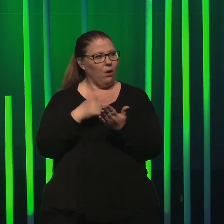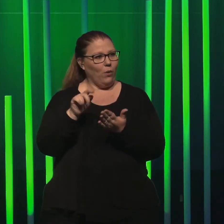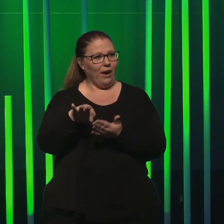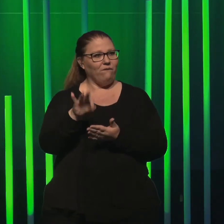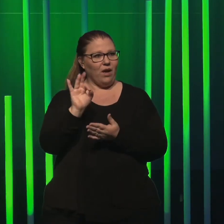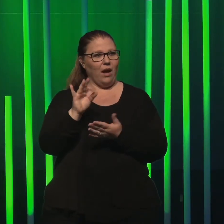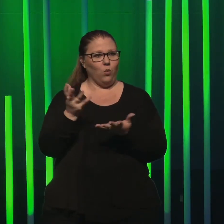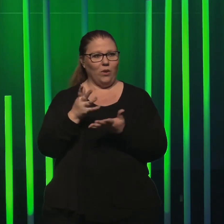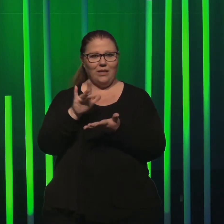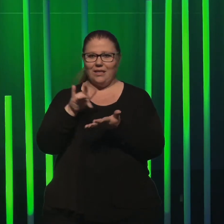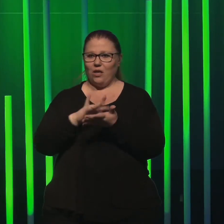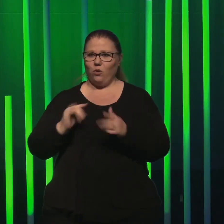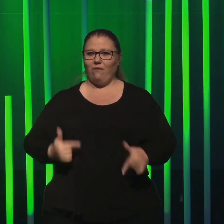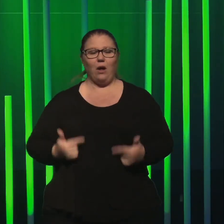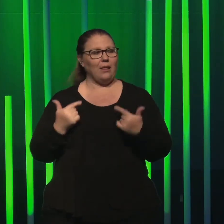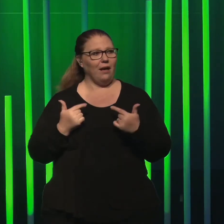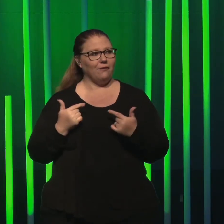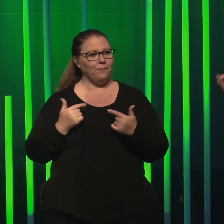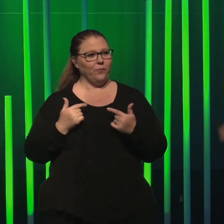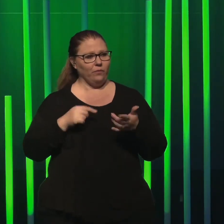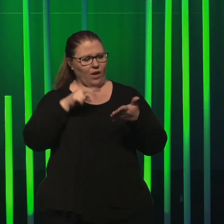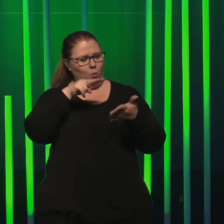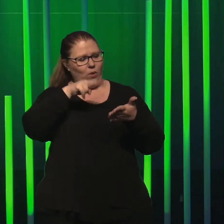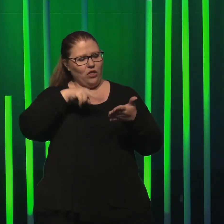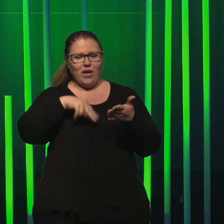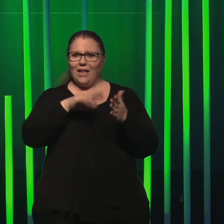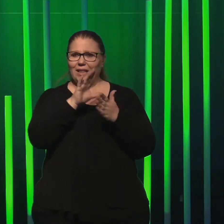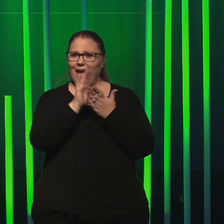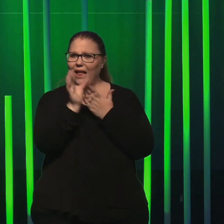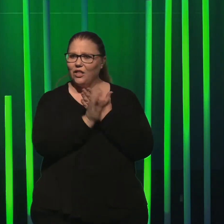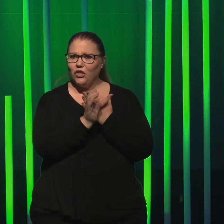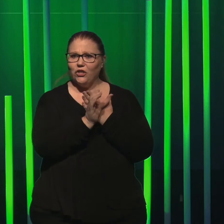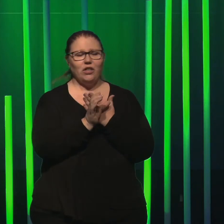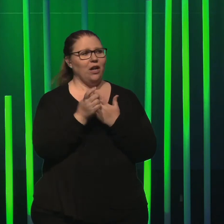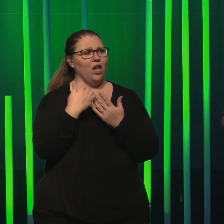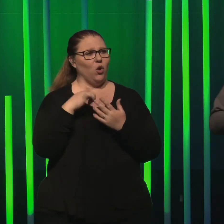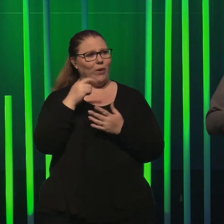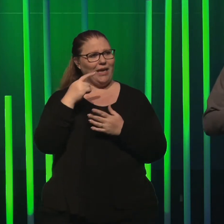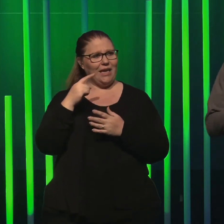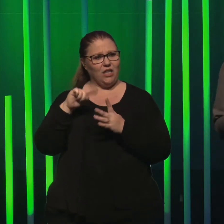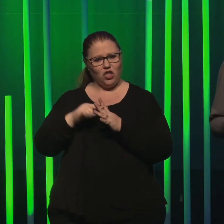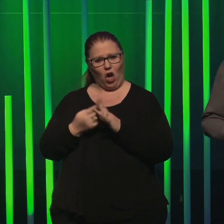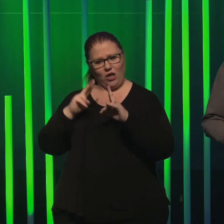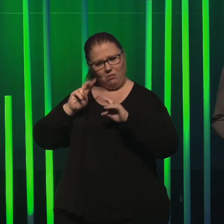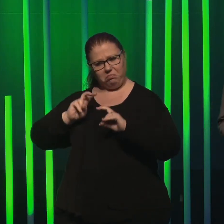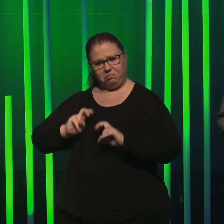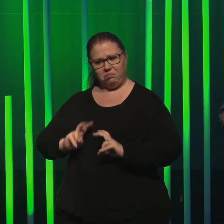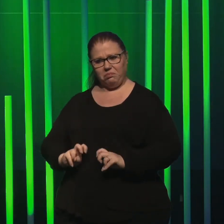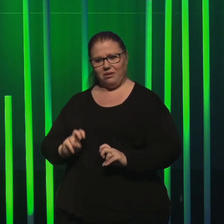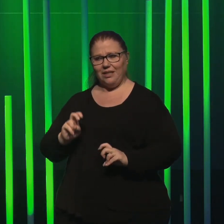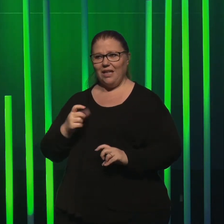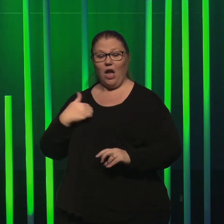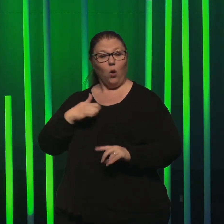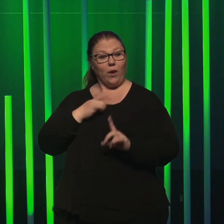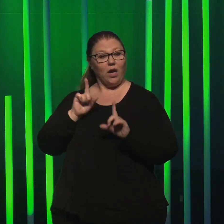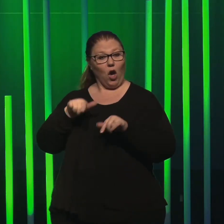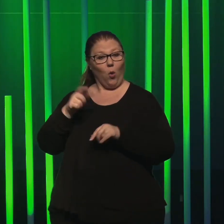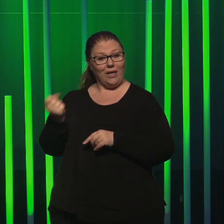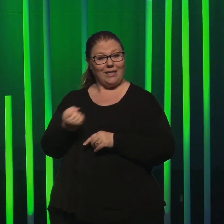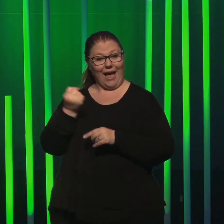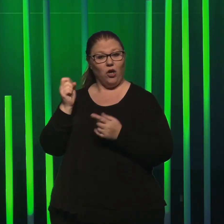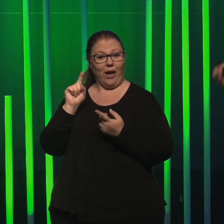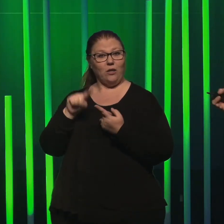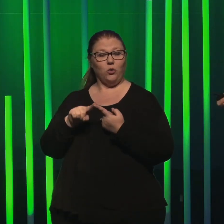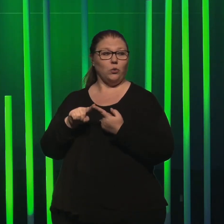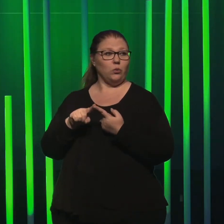what's at the center of our lives. We could say, let's just take a look at our calendar, and we could start to dig in. We could say, if I were to say, hey, let's go on Saturday to